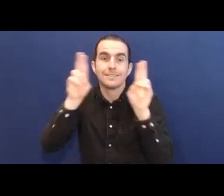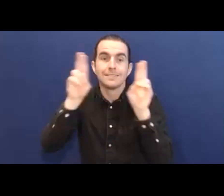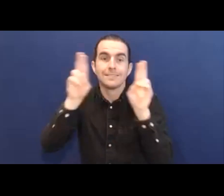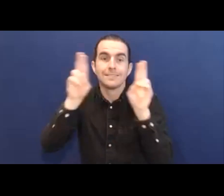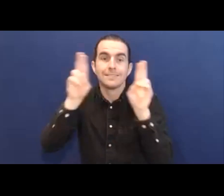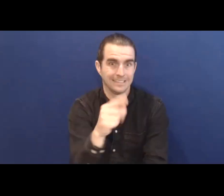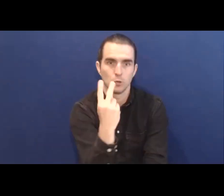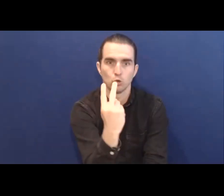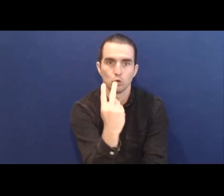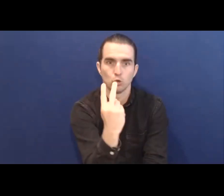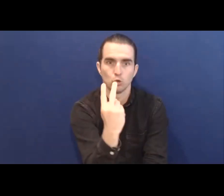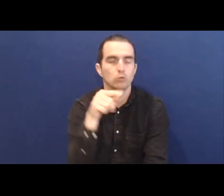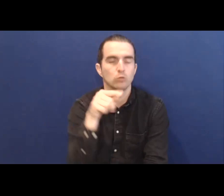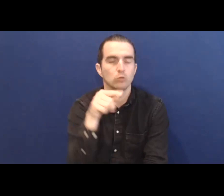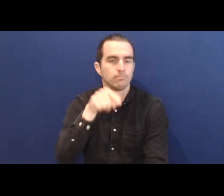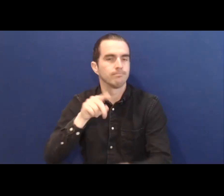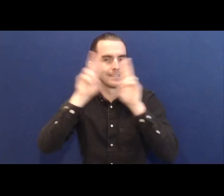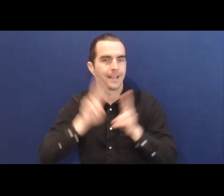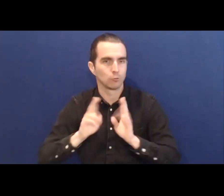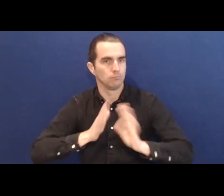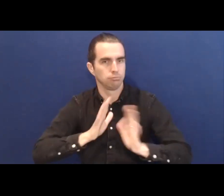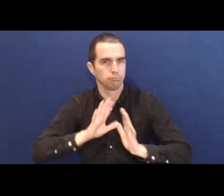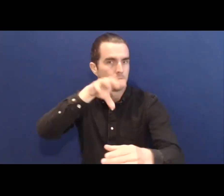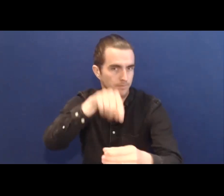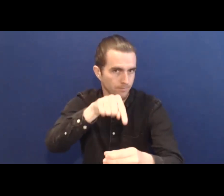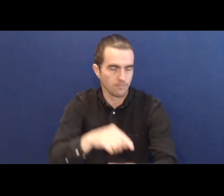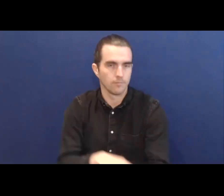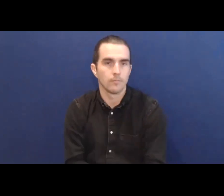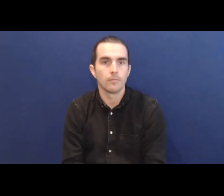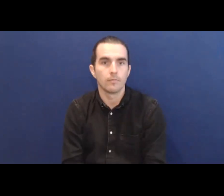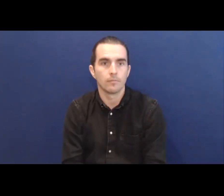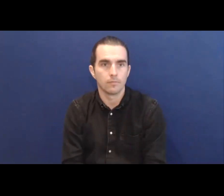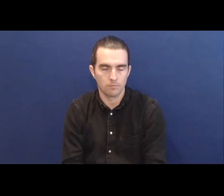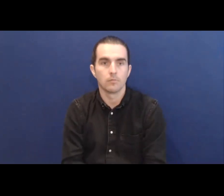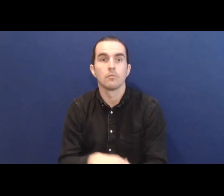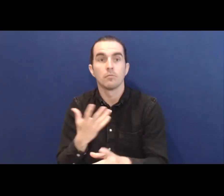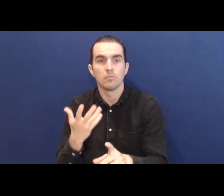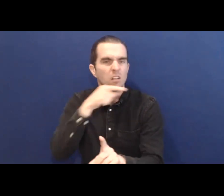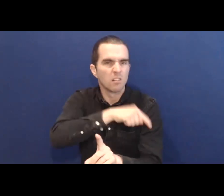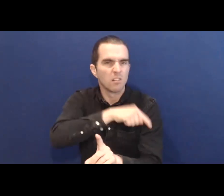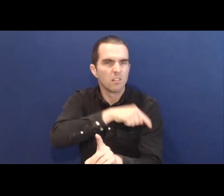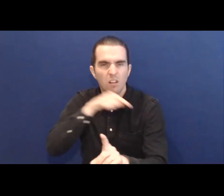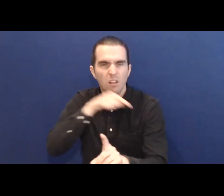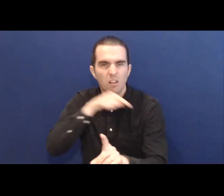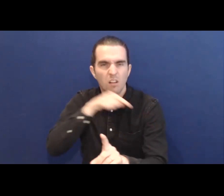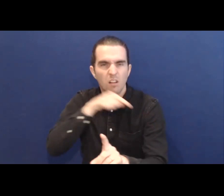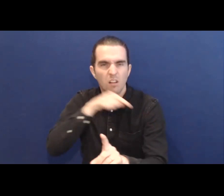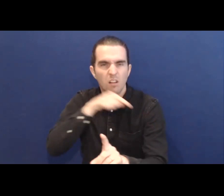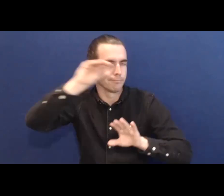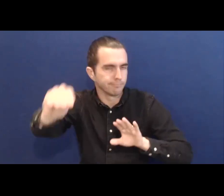The others will be added at a later stage. But I'd like to, there are 3 breakout rooms, and some of you have